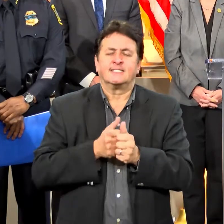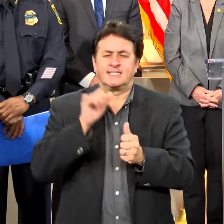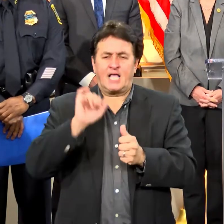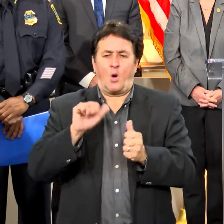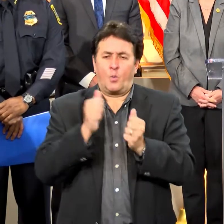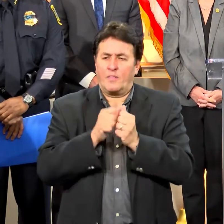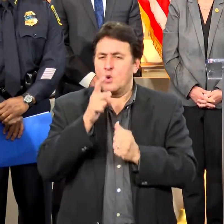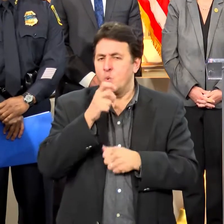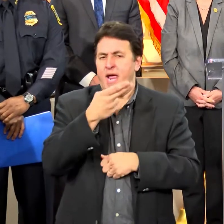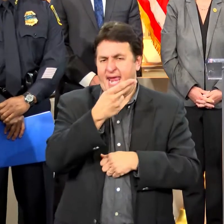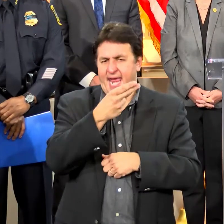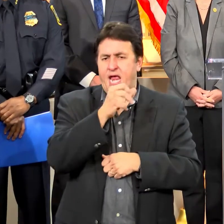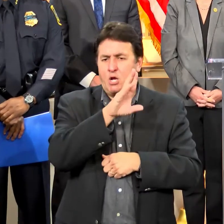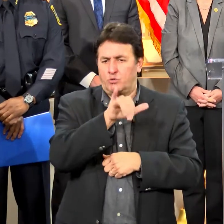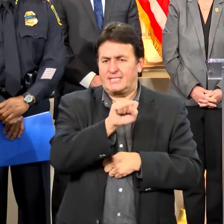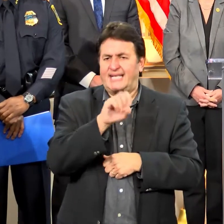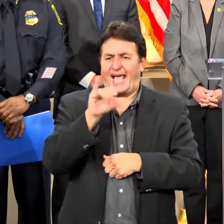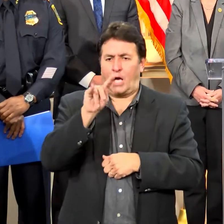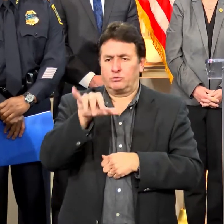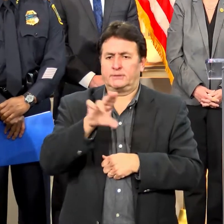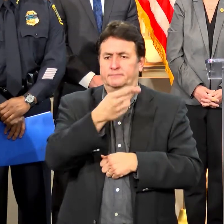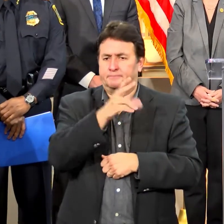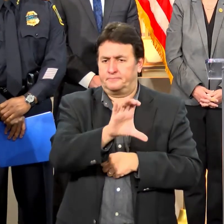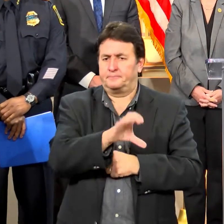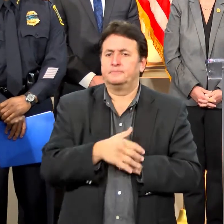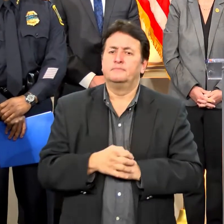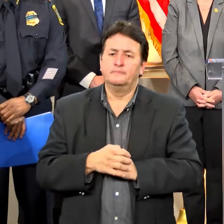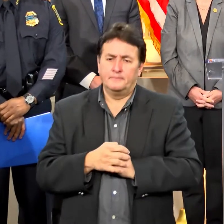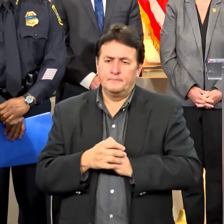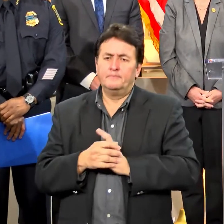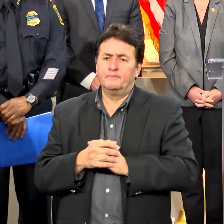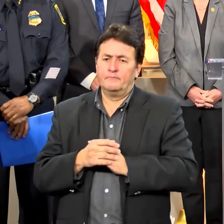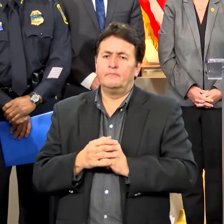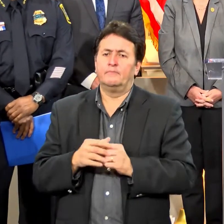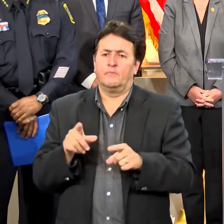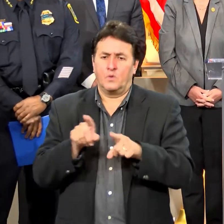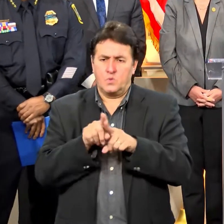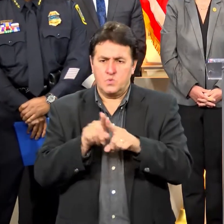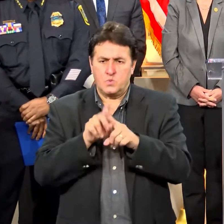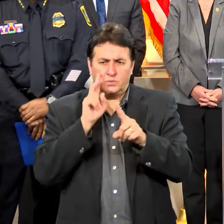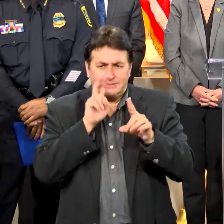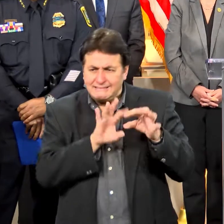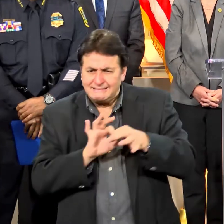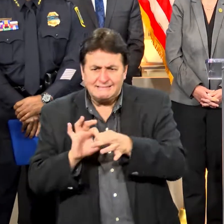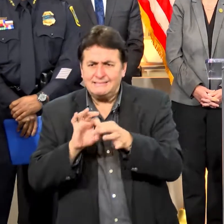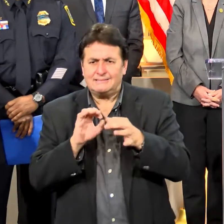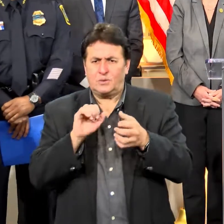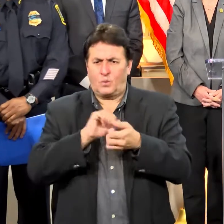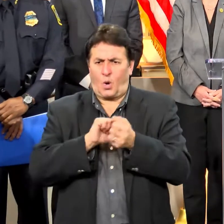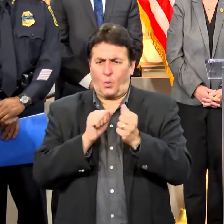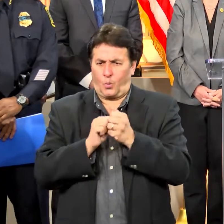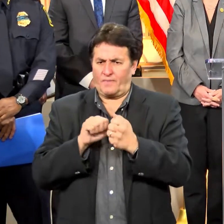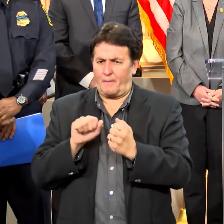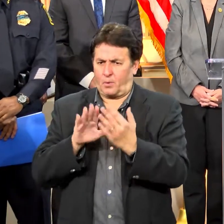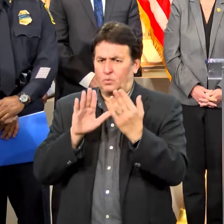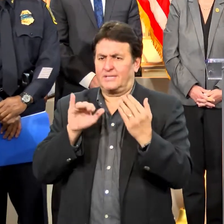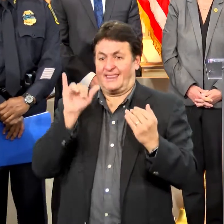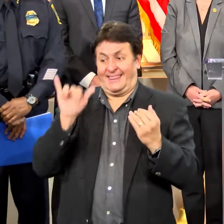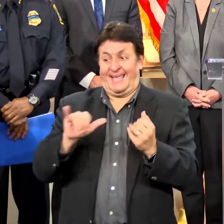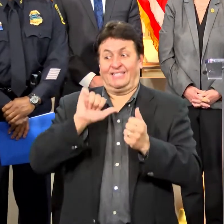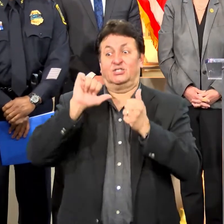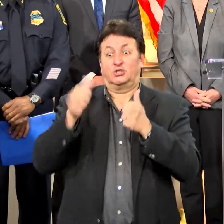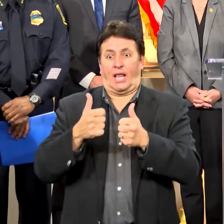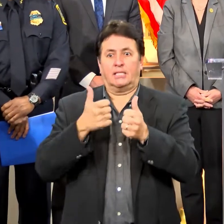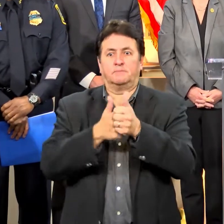Commissioner's Court, the District Attorney's Office, to address these challenges. What is clear is that the criminal